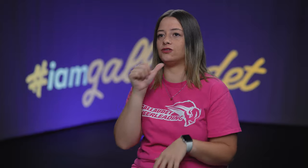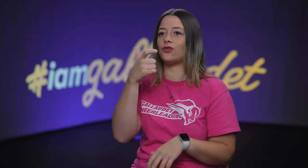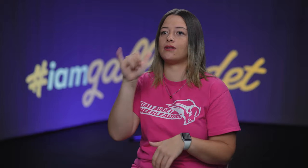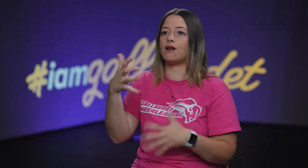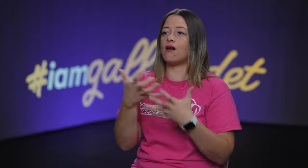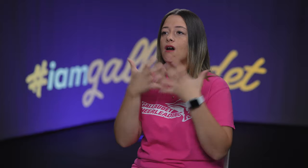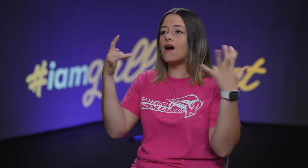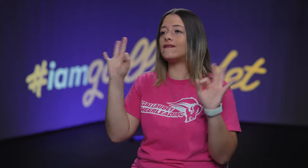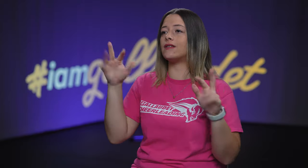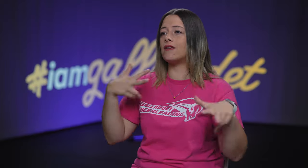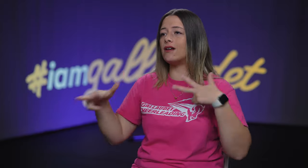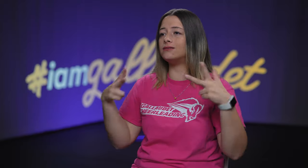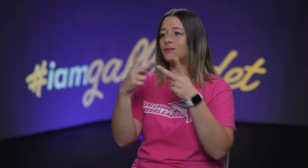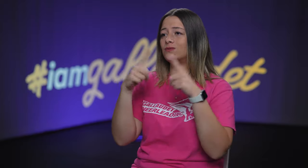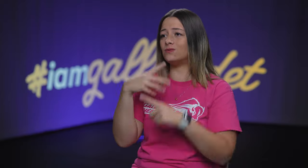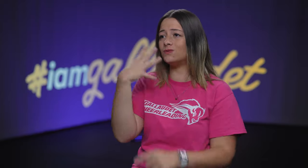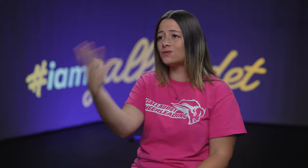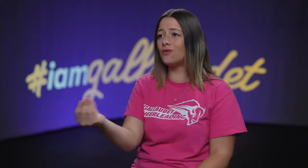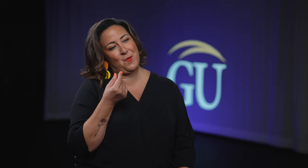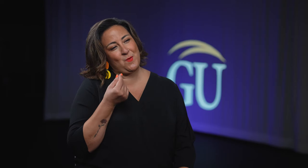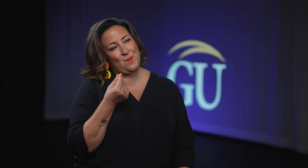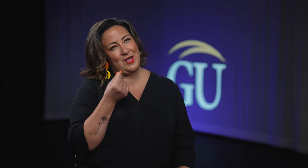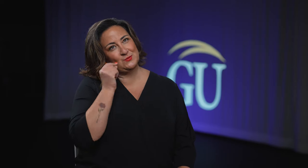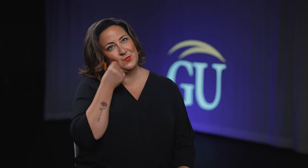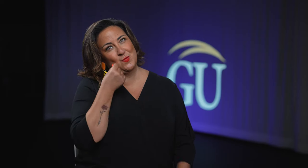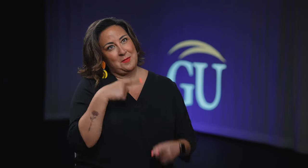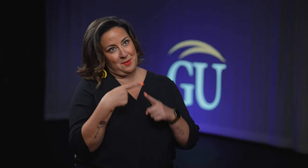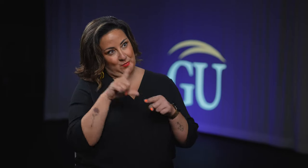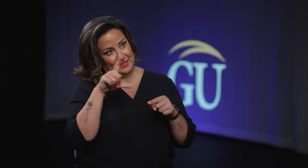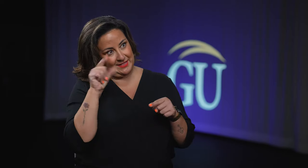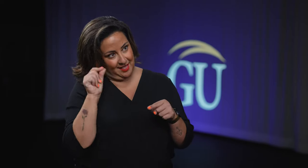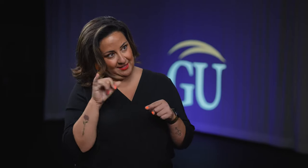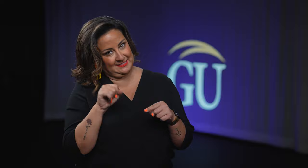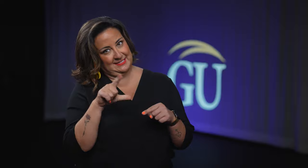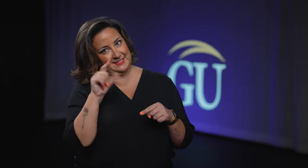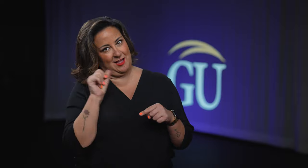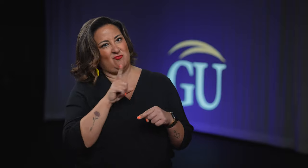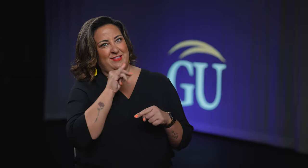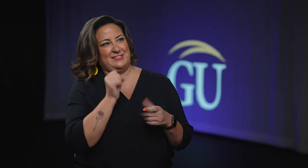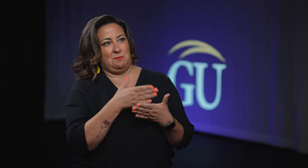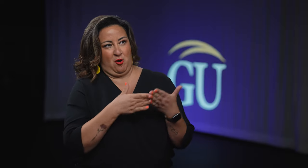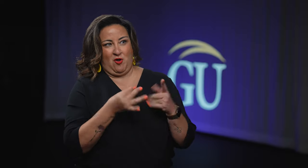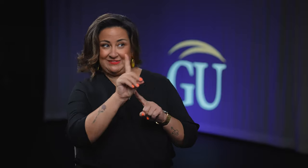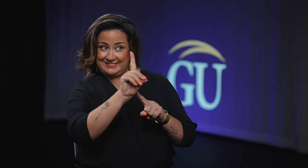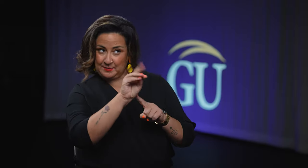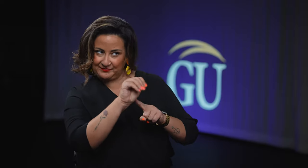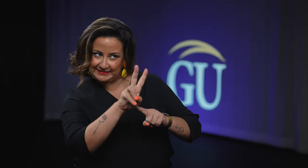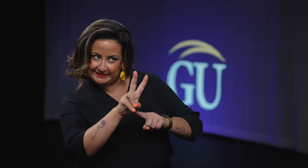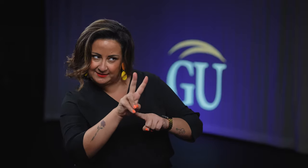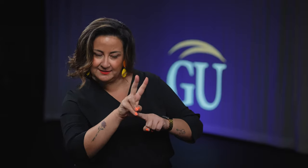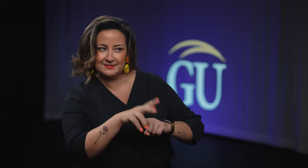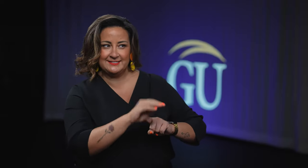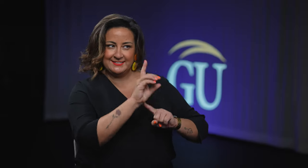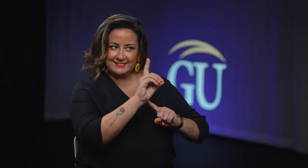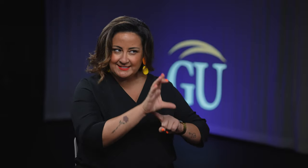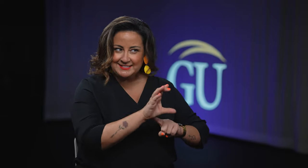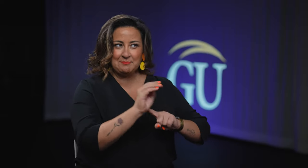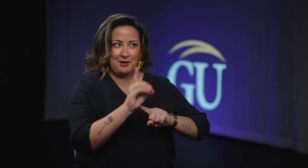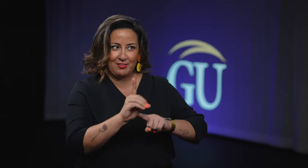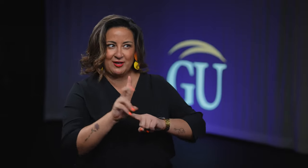are also great places to hike and go to. The cool thing about Gallaudet is that it's part of the DMV, DC,